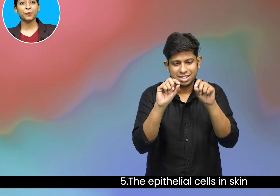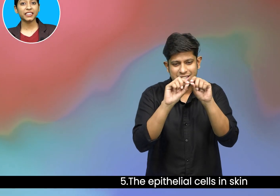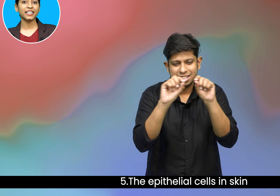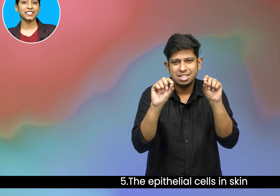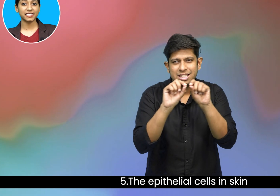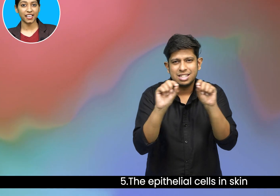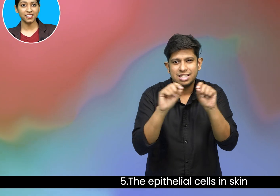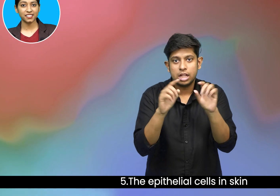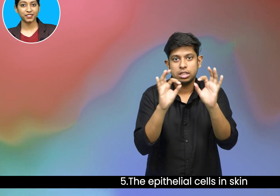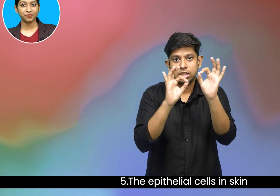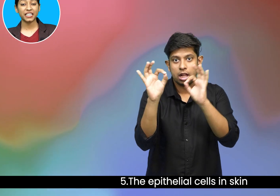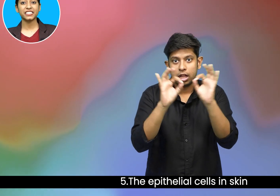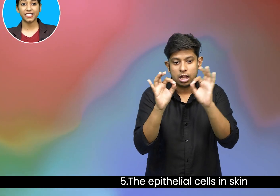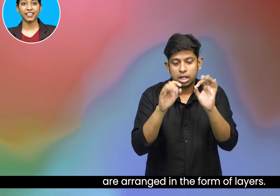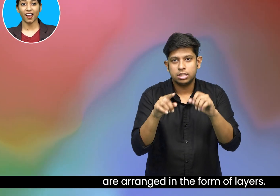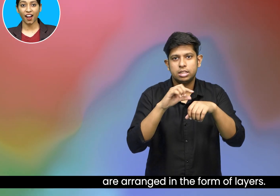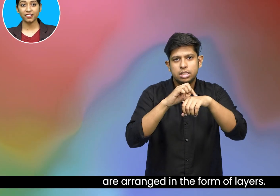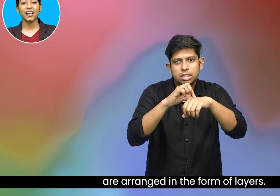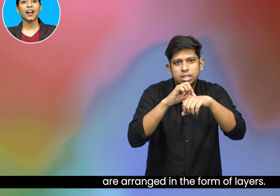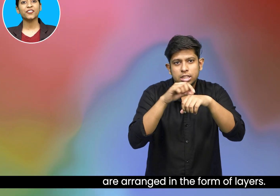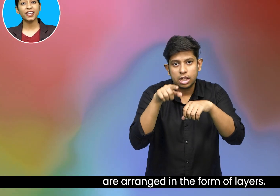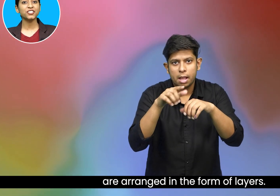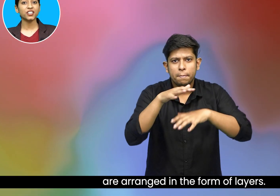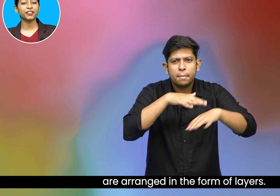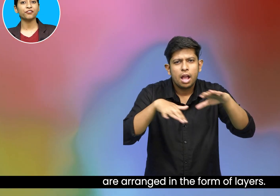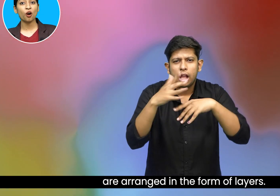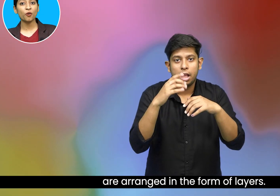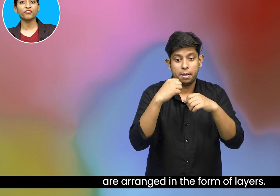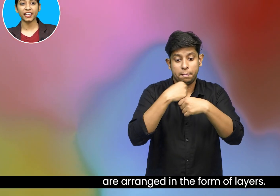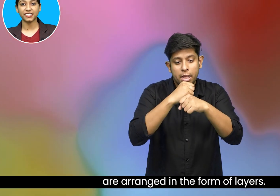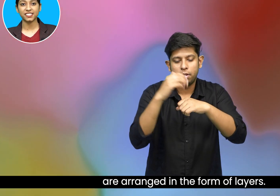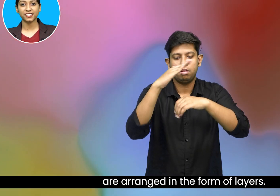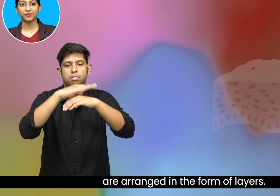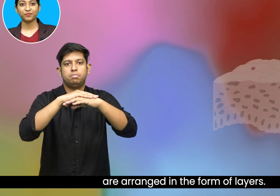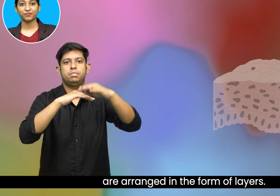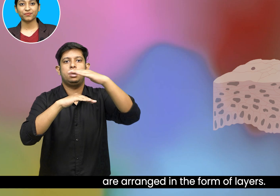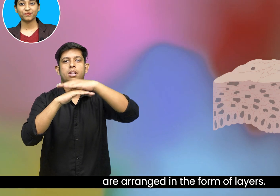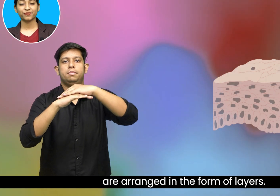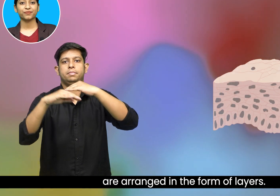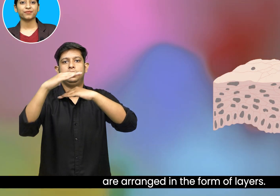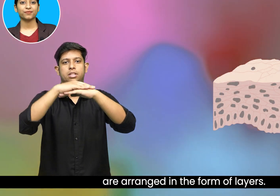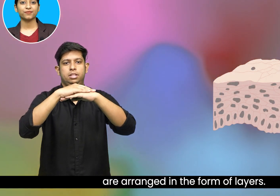The epithelial cells in skin are arranged in the form of layers.